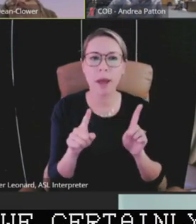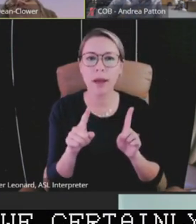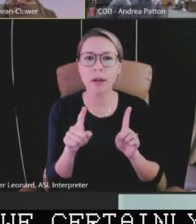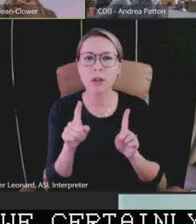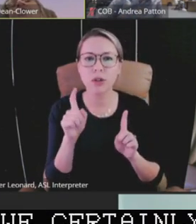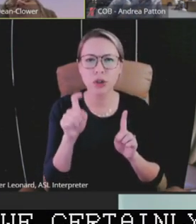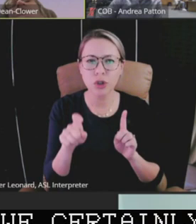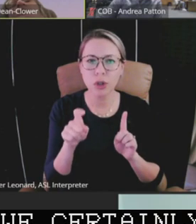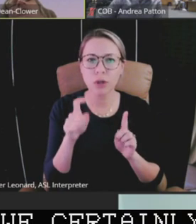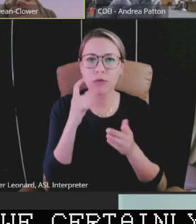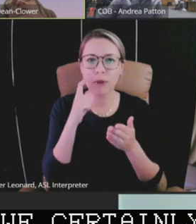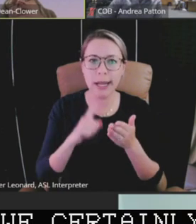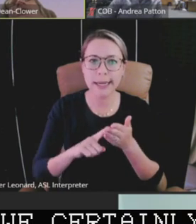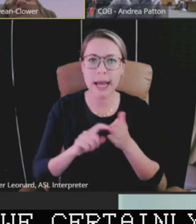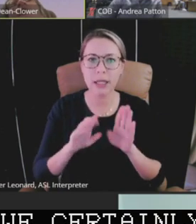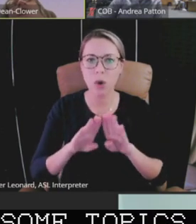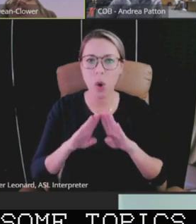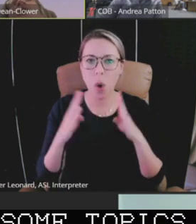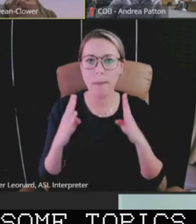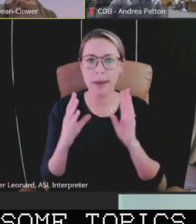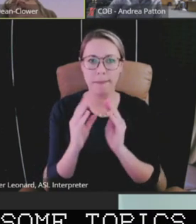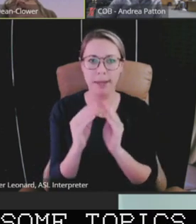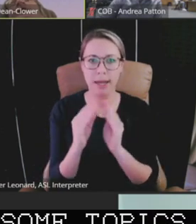recognizing the open meeting laws that